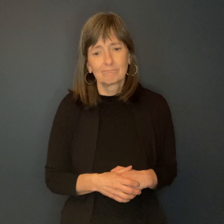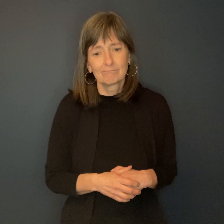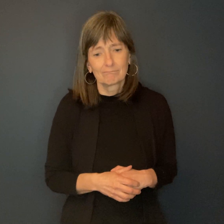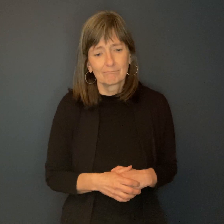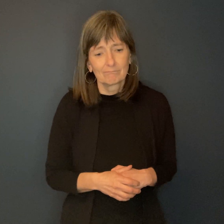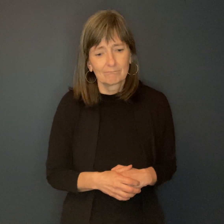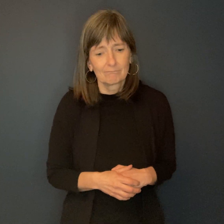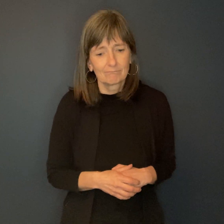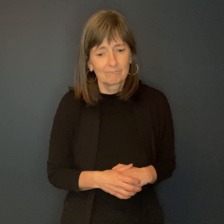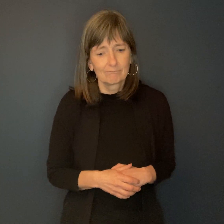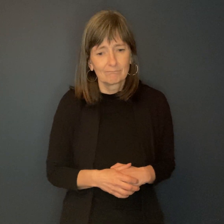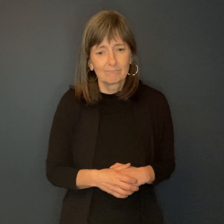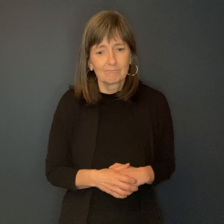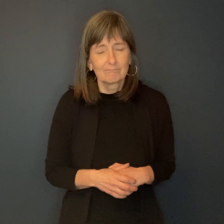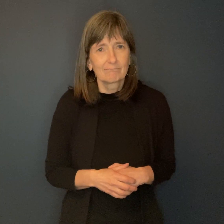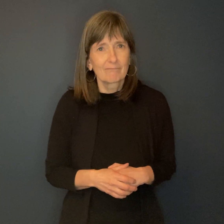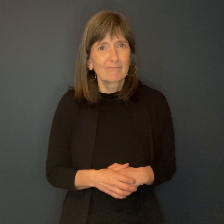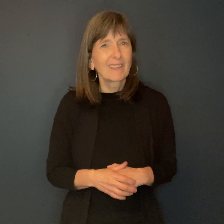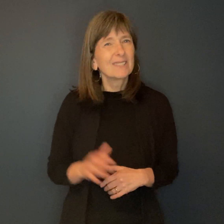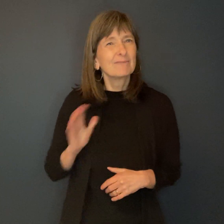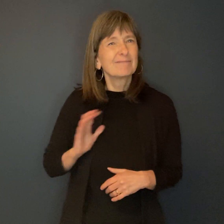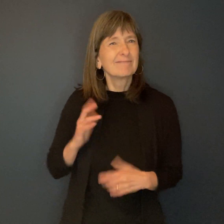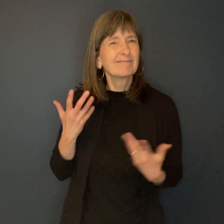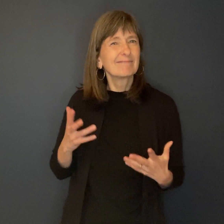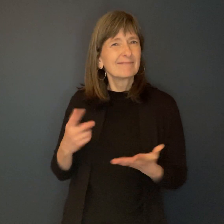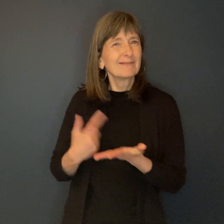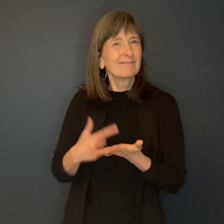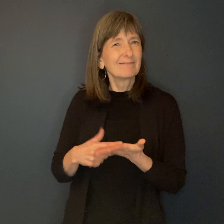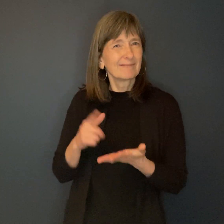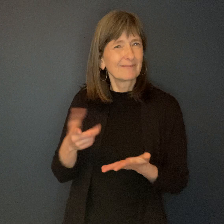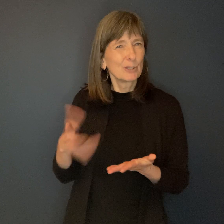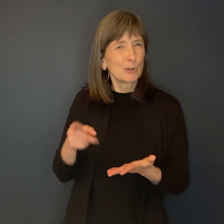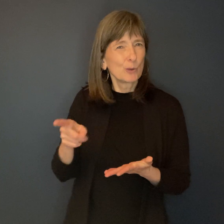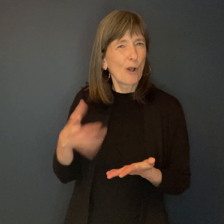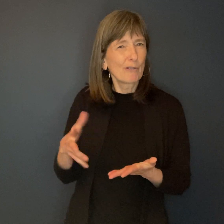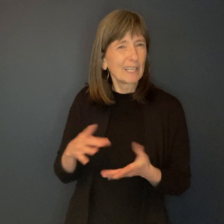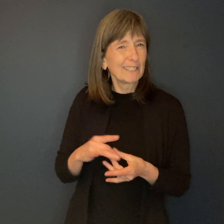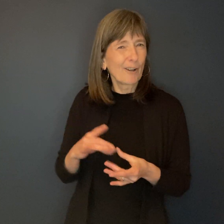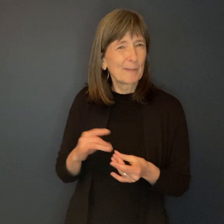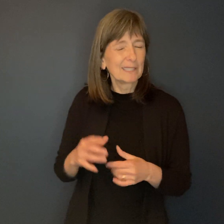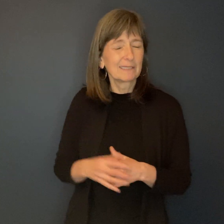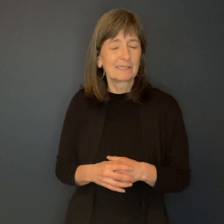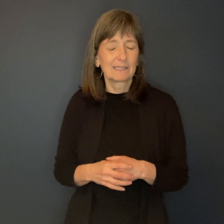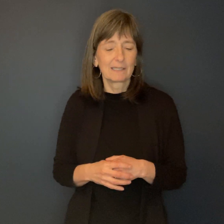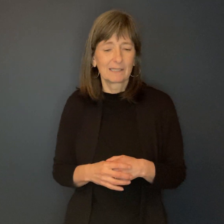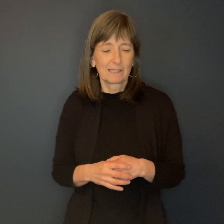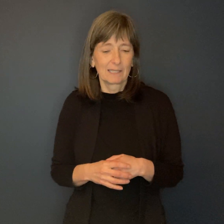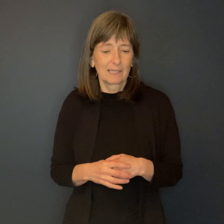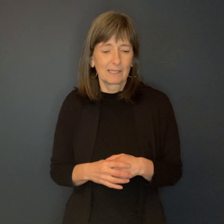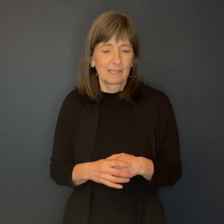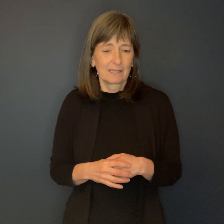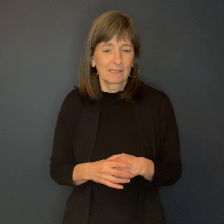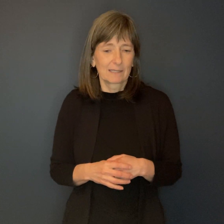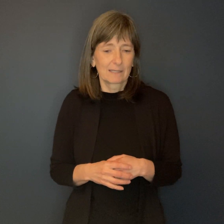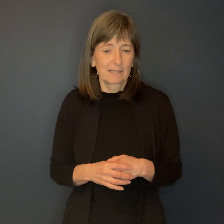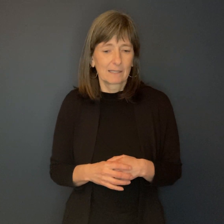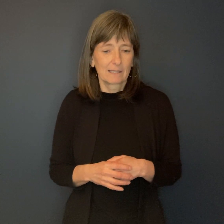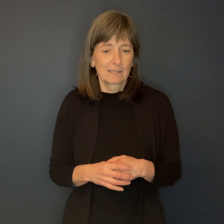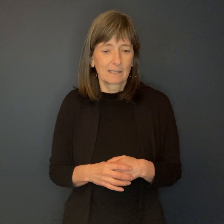I think you hinted at it earlier, that people take much more out of